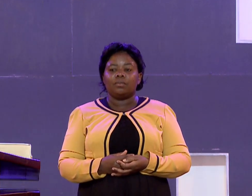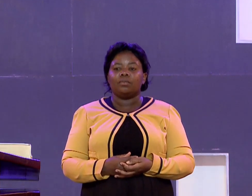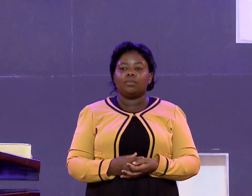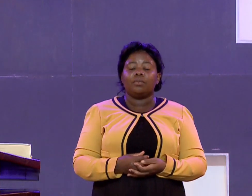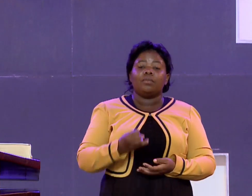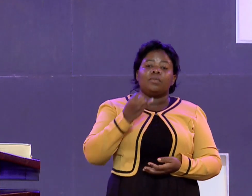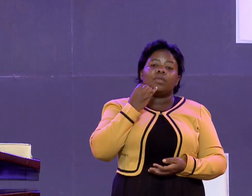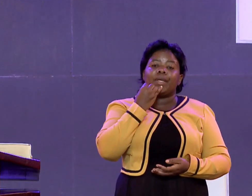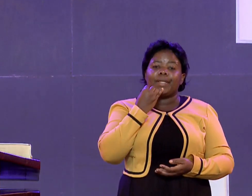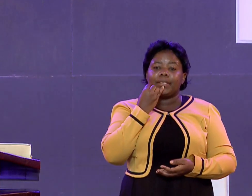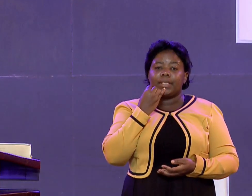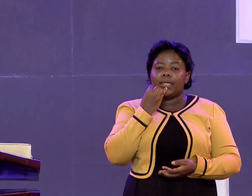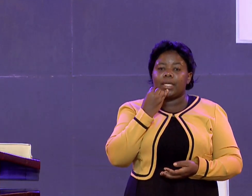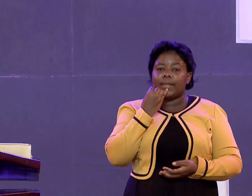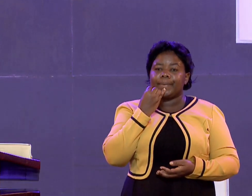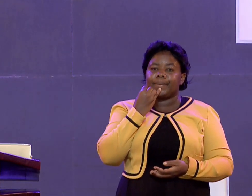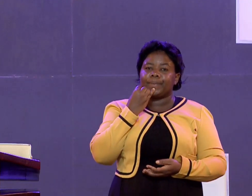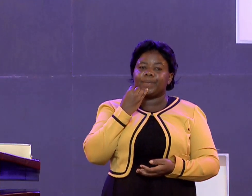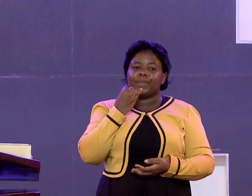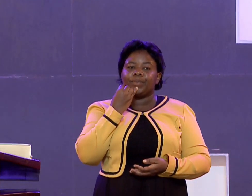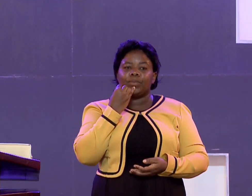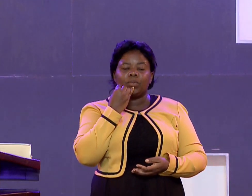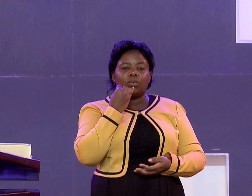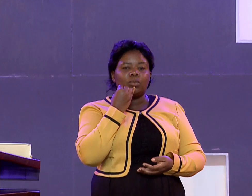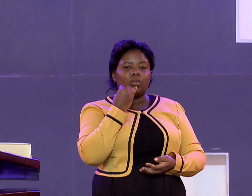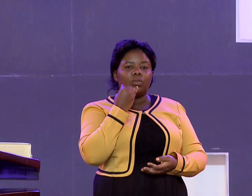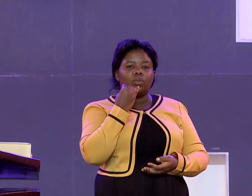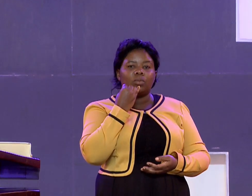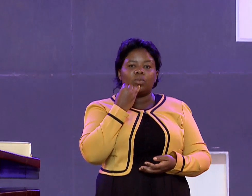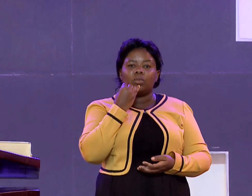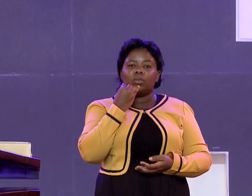was Isaiah. Mu Yesaya.